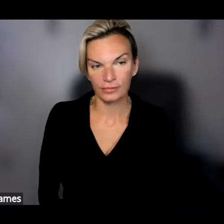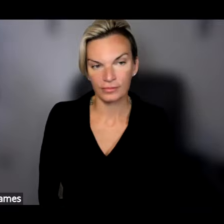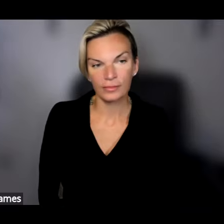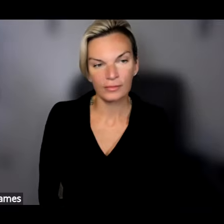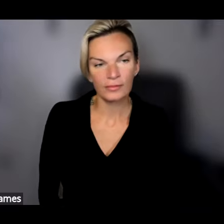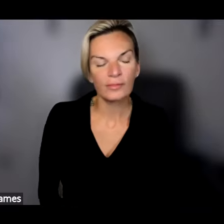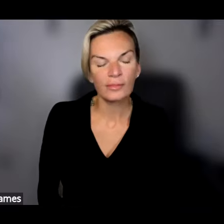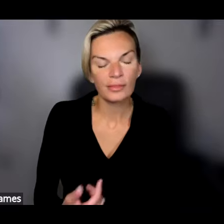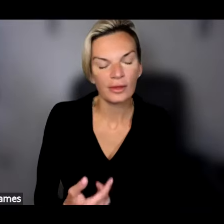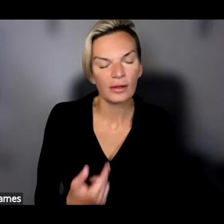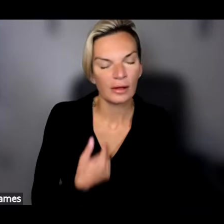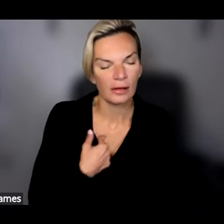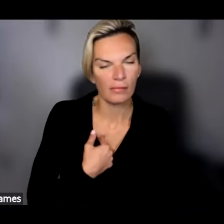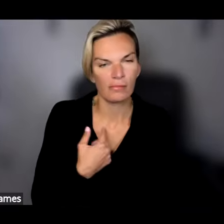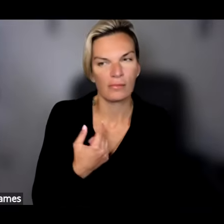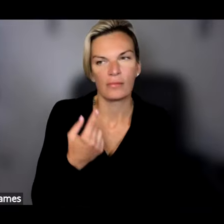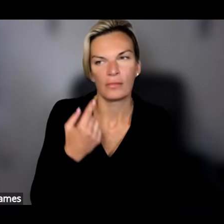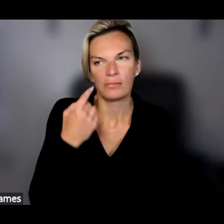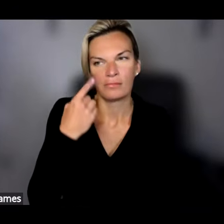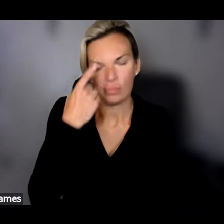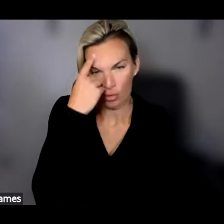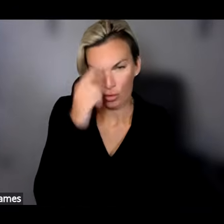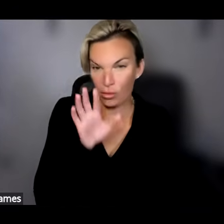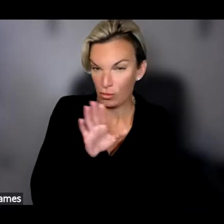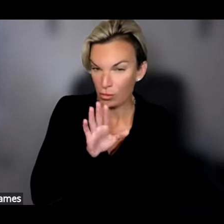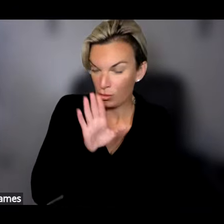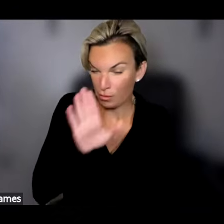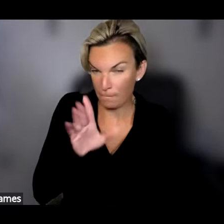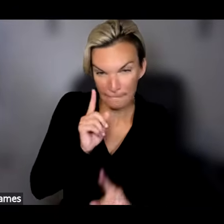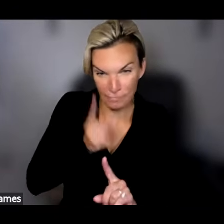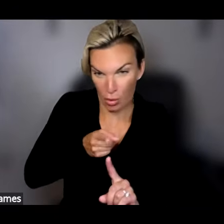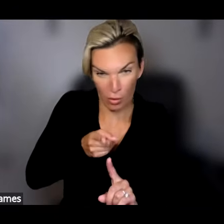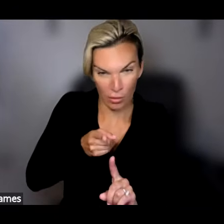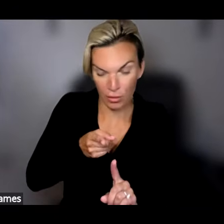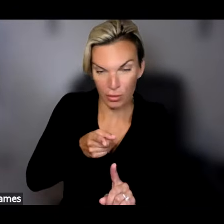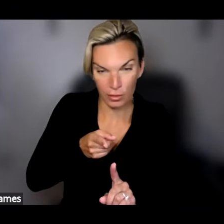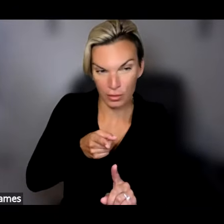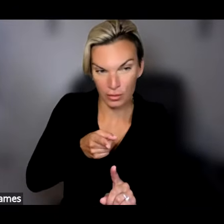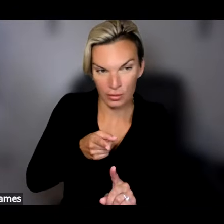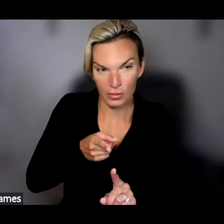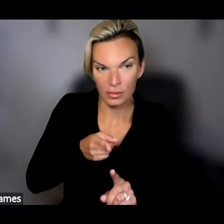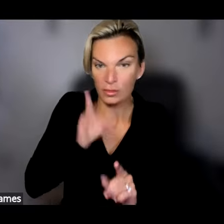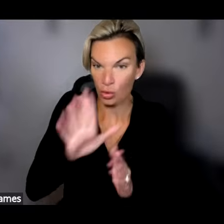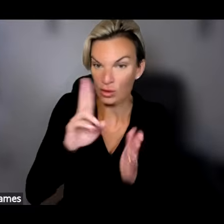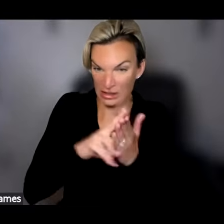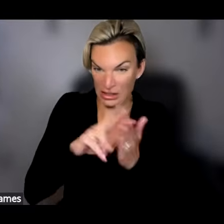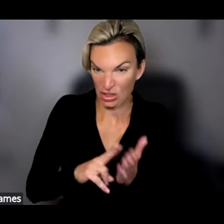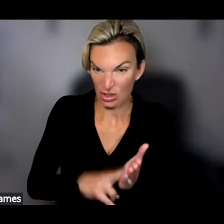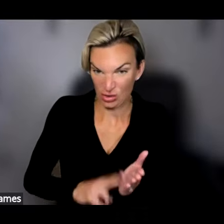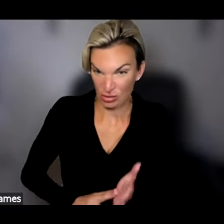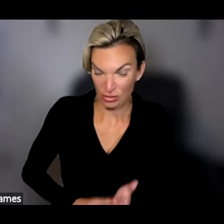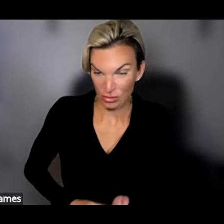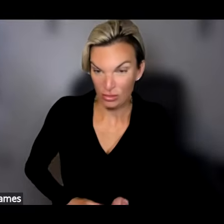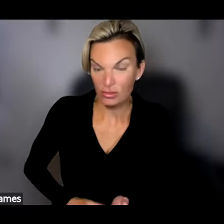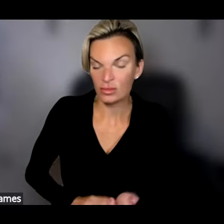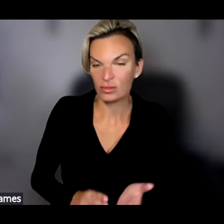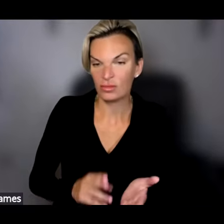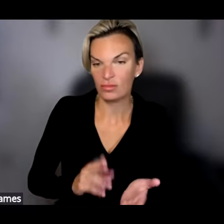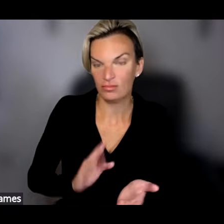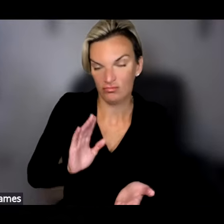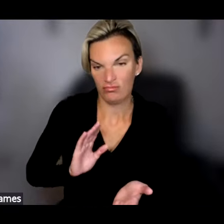your request was to disqualify all of her petition signatures because